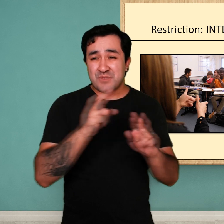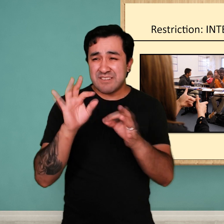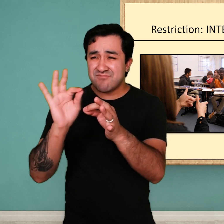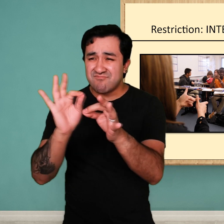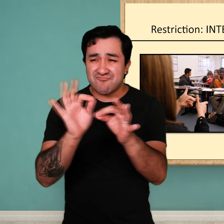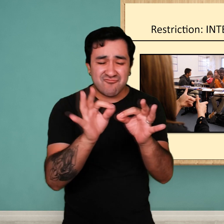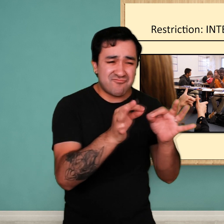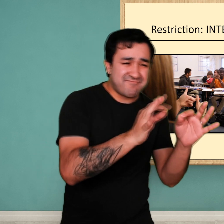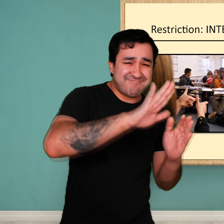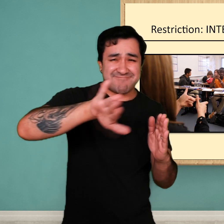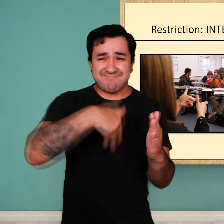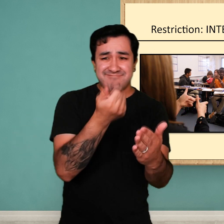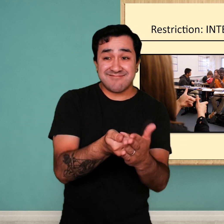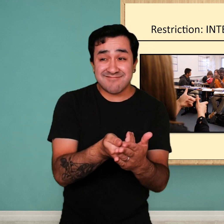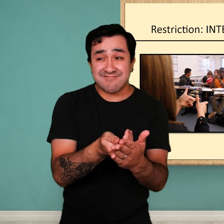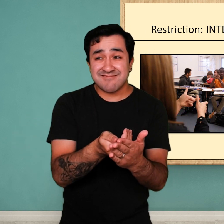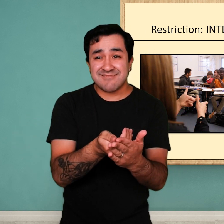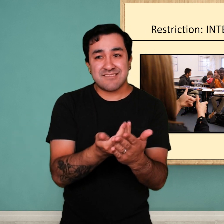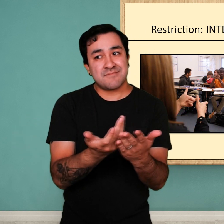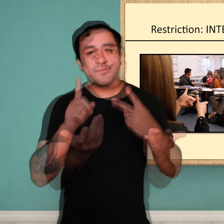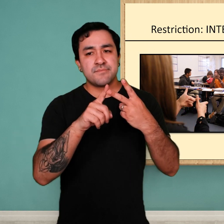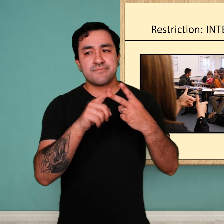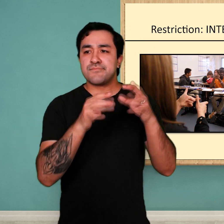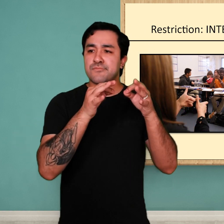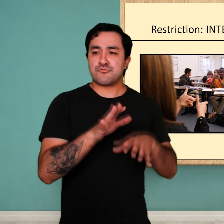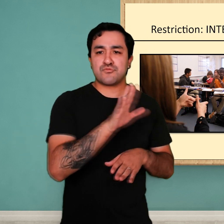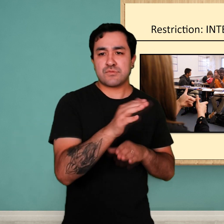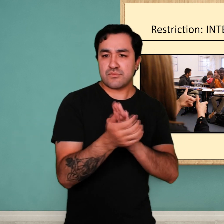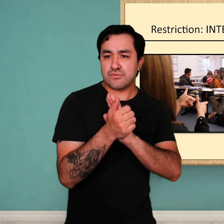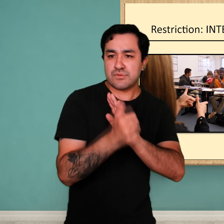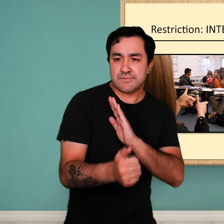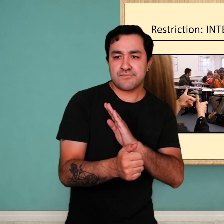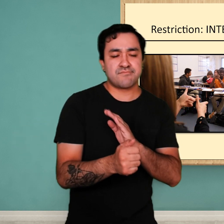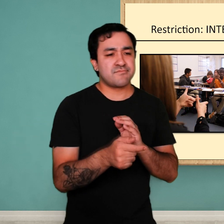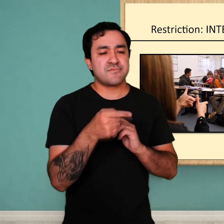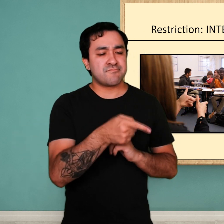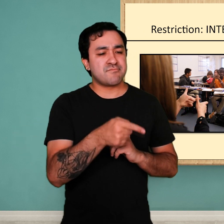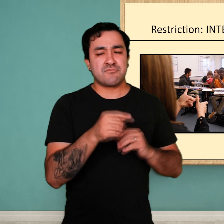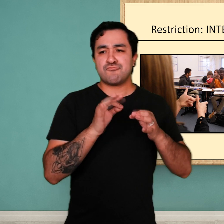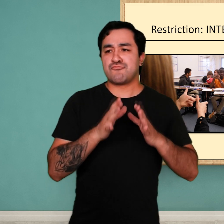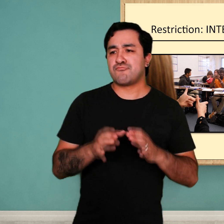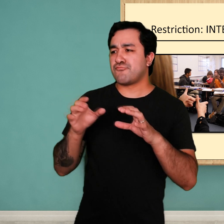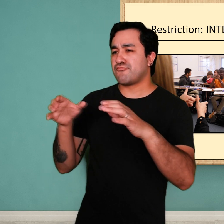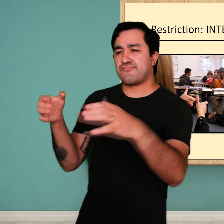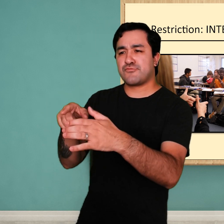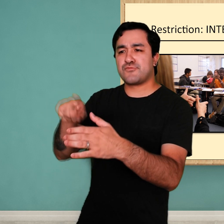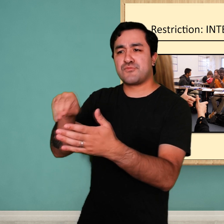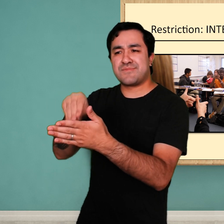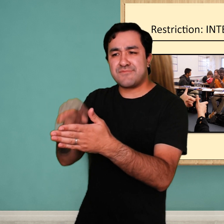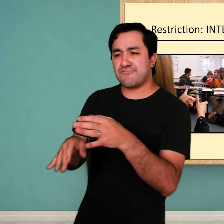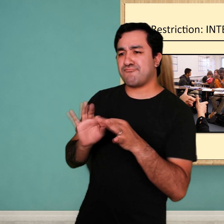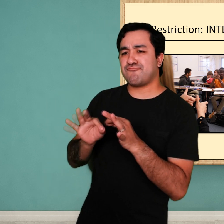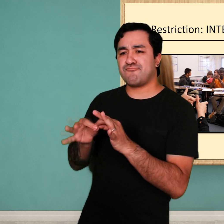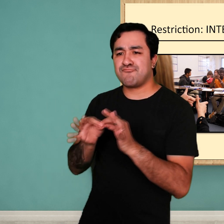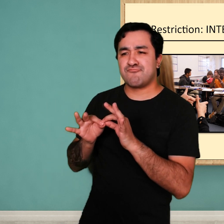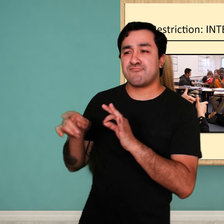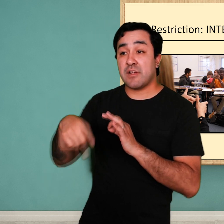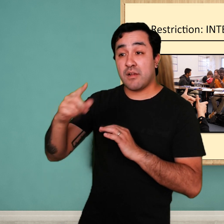statistical concepts because they lack prior knowledge. 2. Does the interpreter have the skills to create an understandable